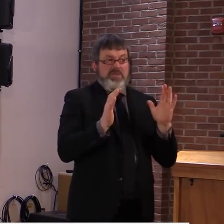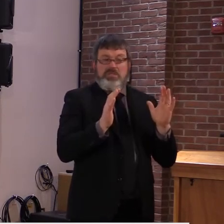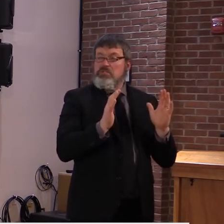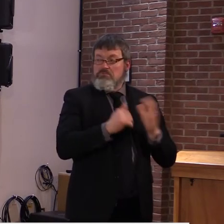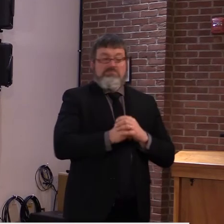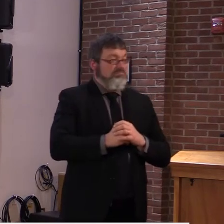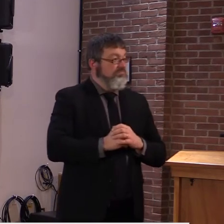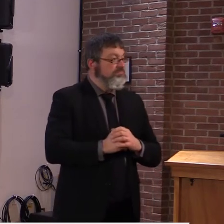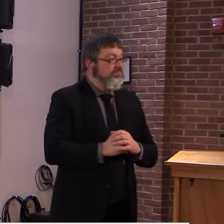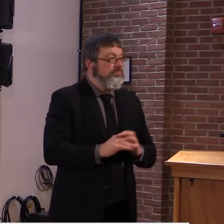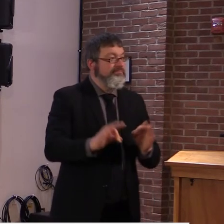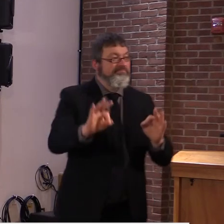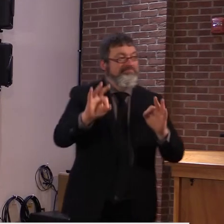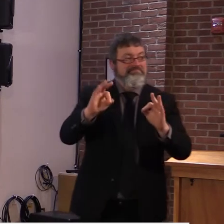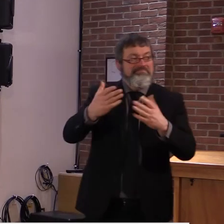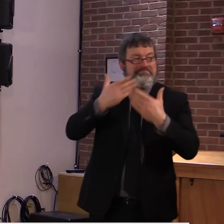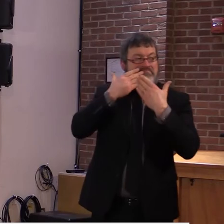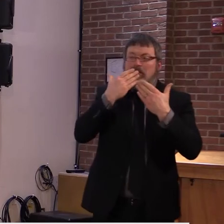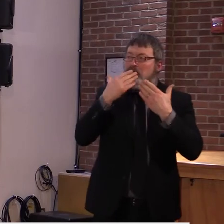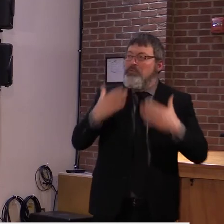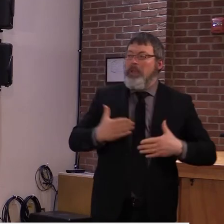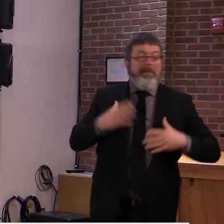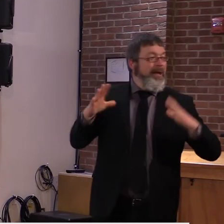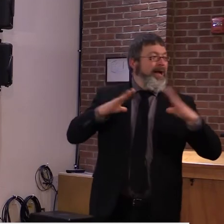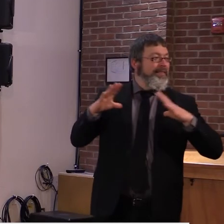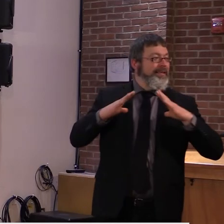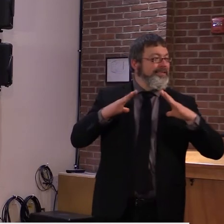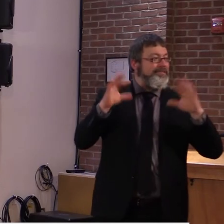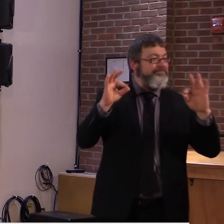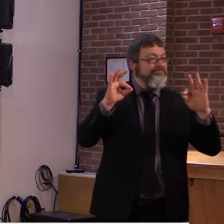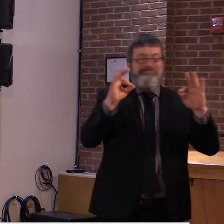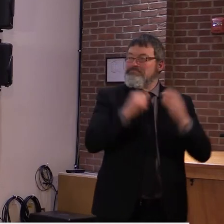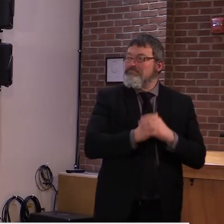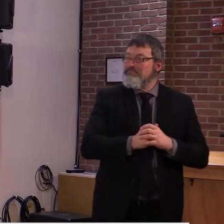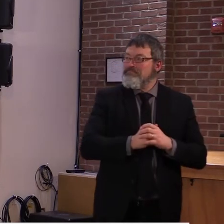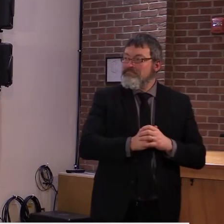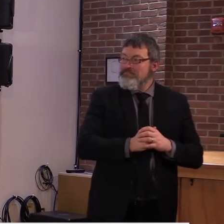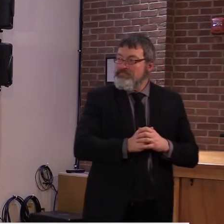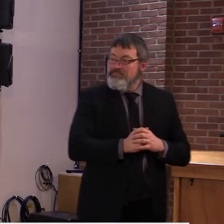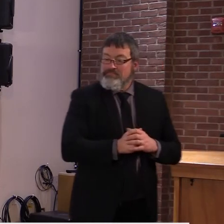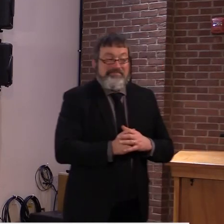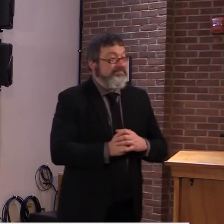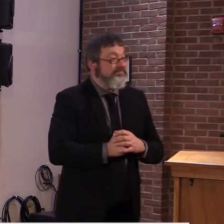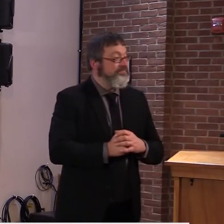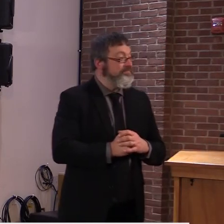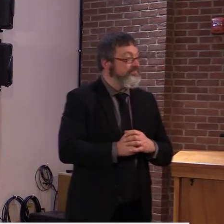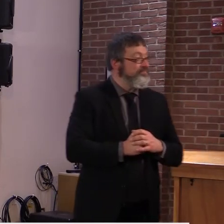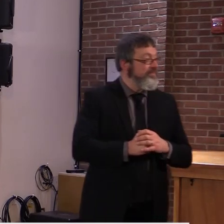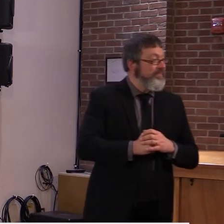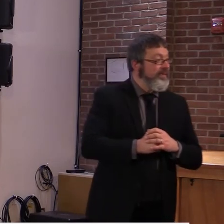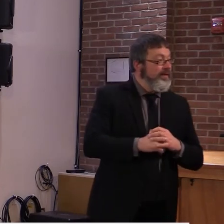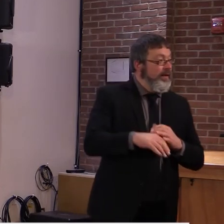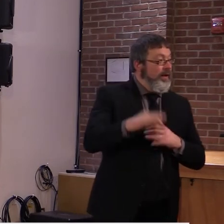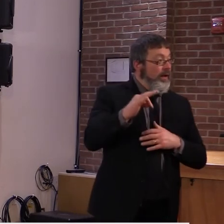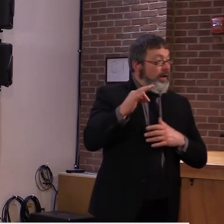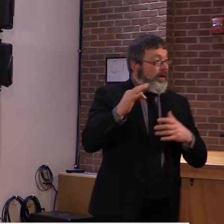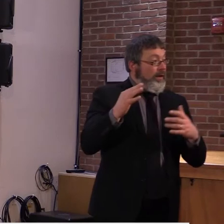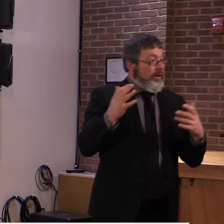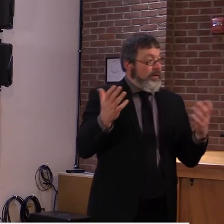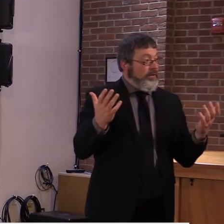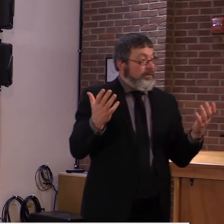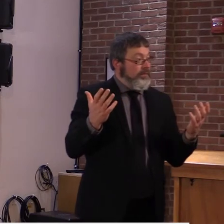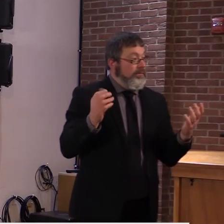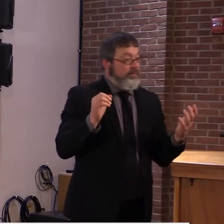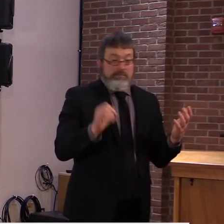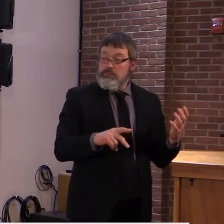much, and happy holidays to all of you. Thank you, Tom. All right, we're through our first round,